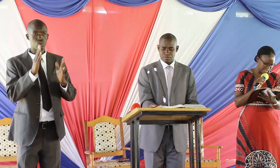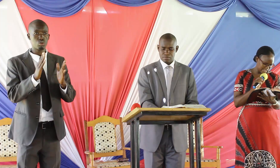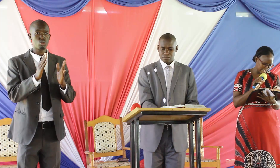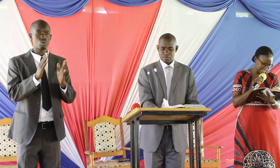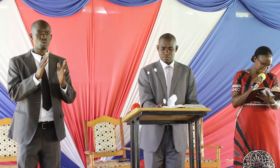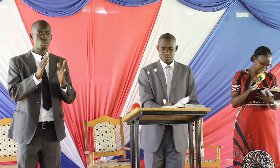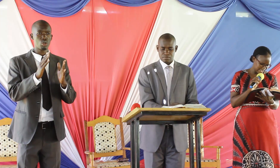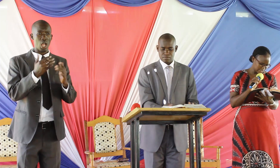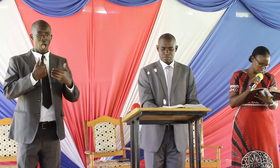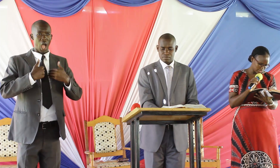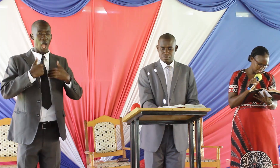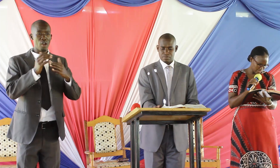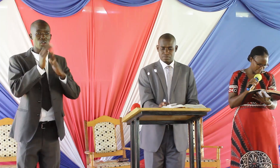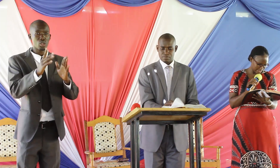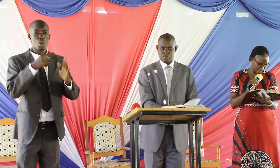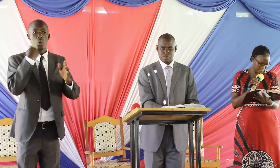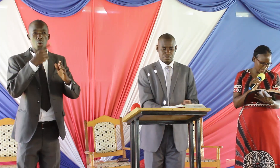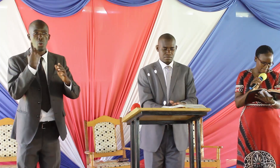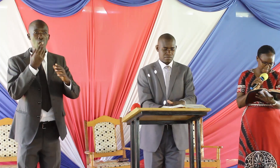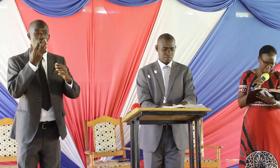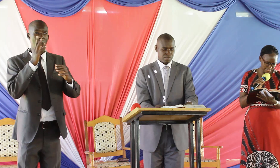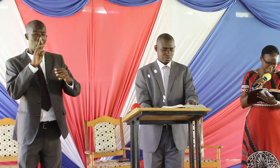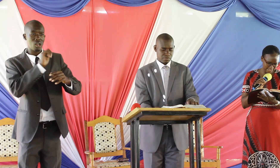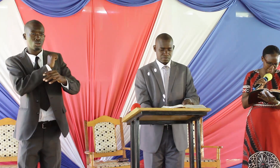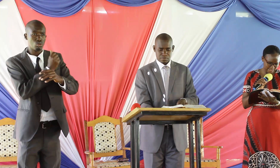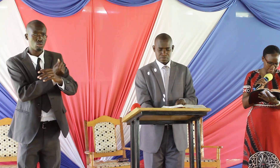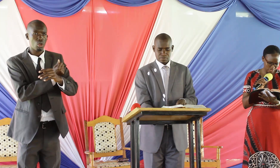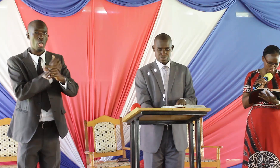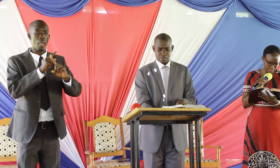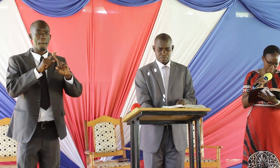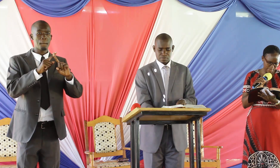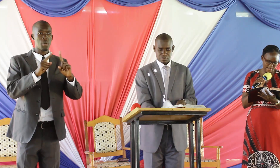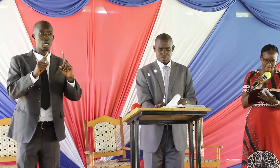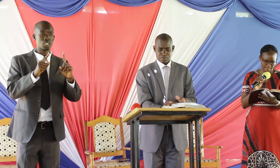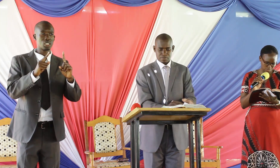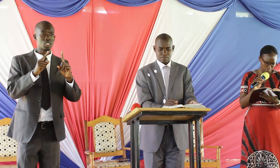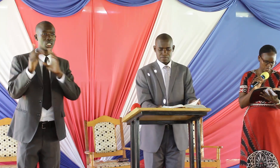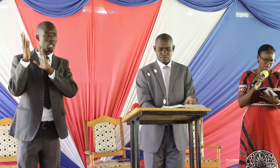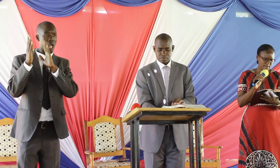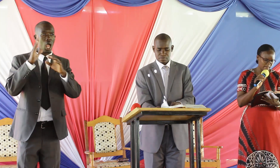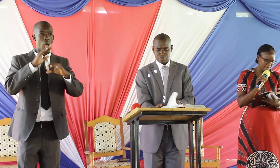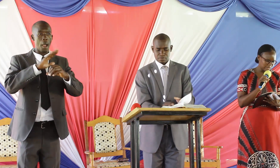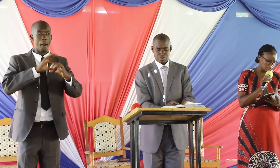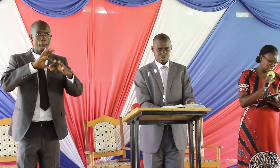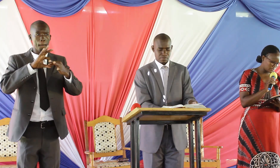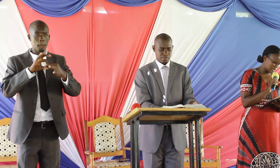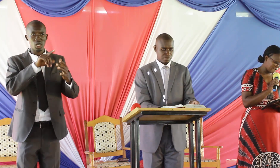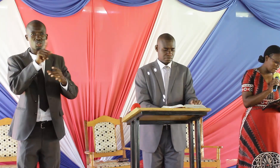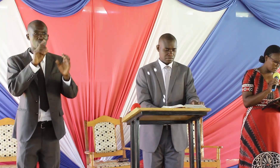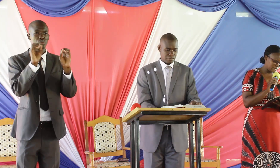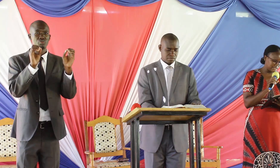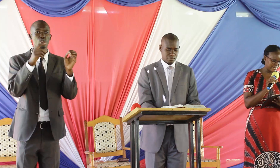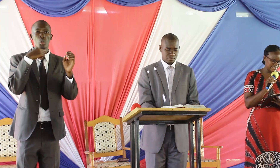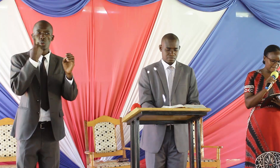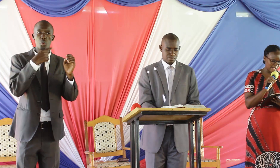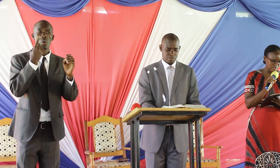and their leaders exercise authority over them. But so shall it not be among you, but whosoever